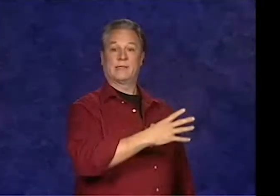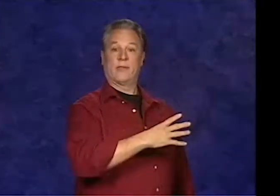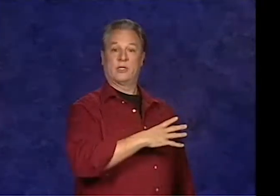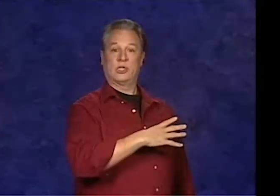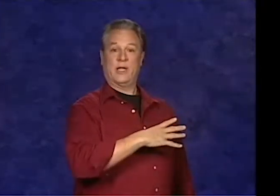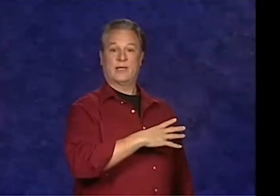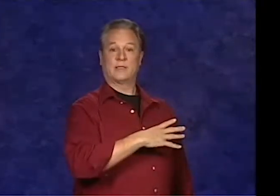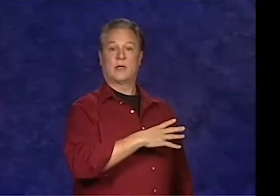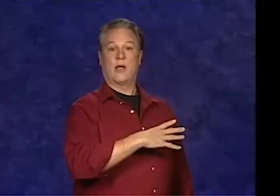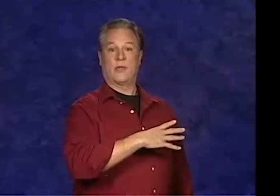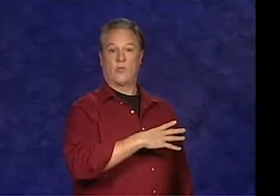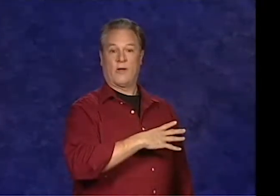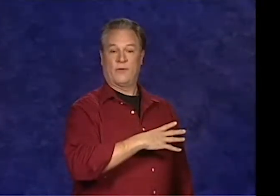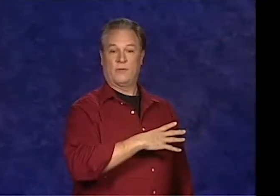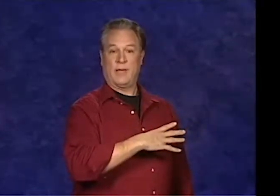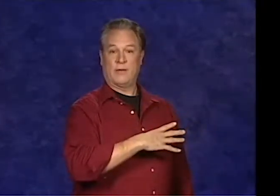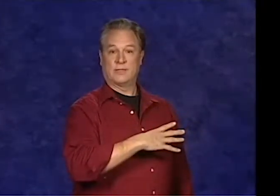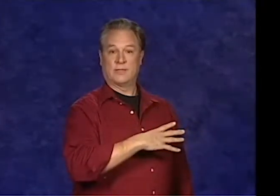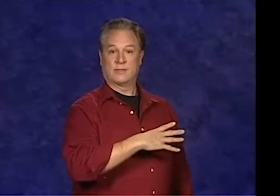on the chest on their ruffled blouses.